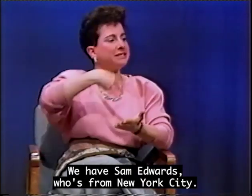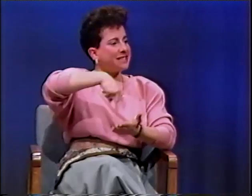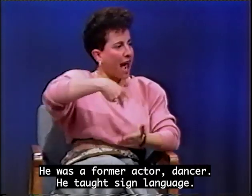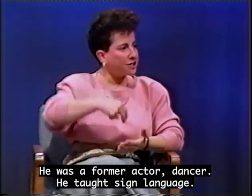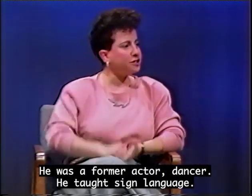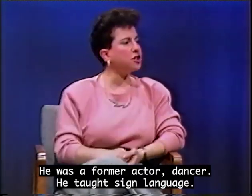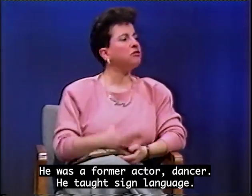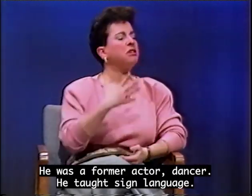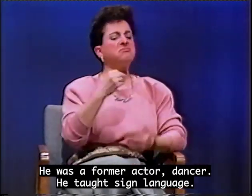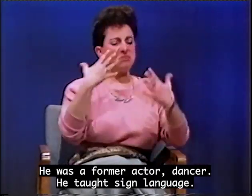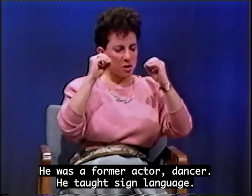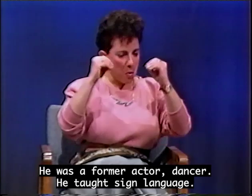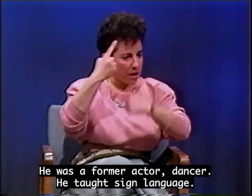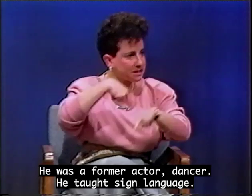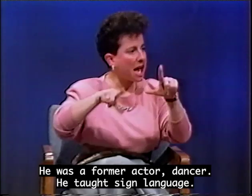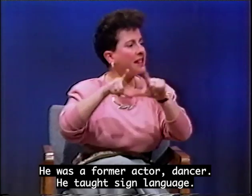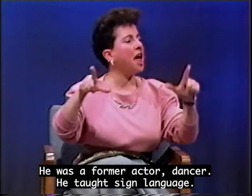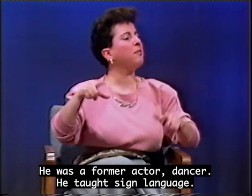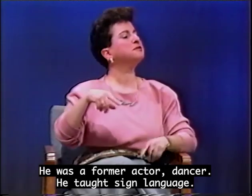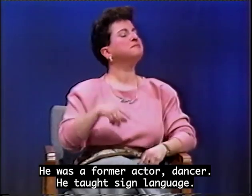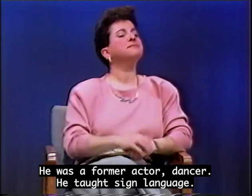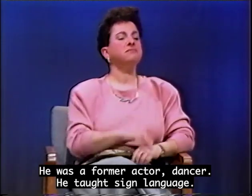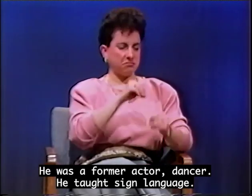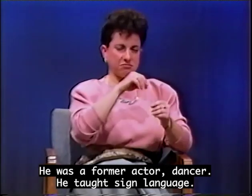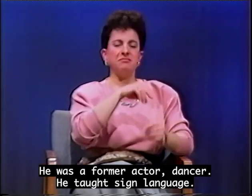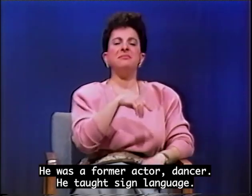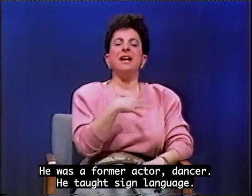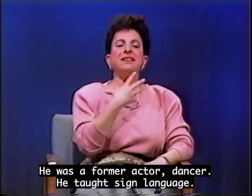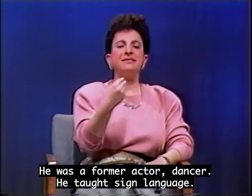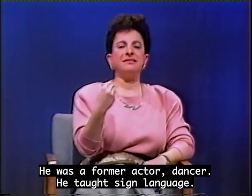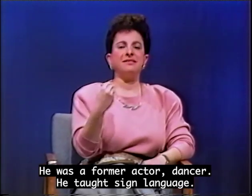He was a former actor, dancer. He taught sign language.